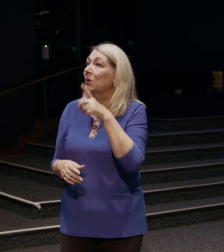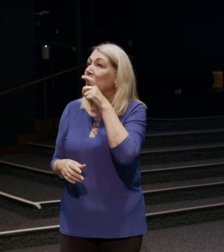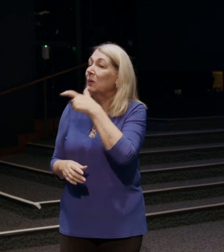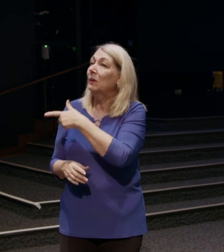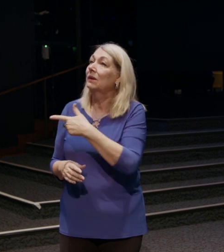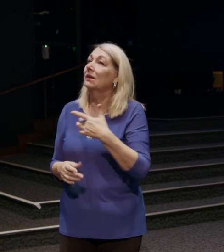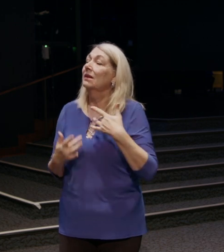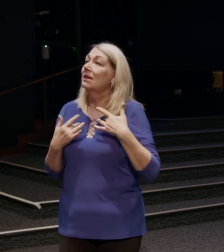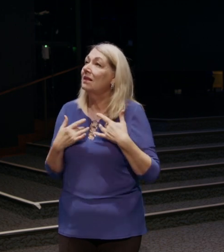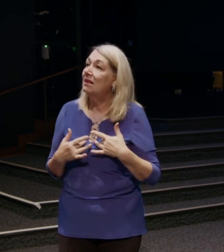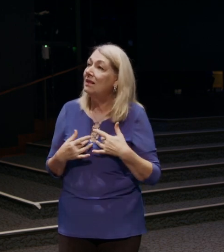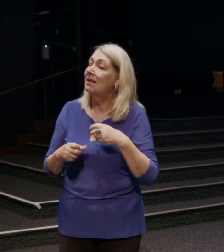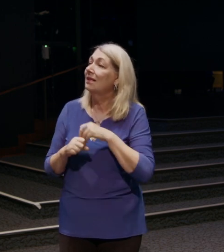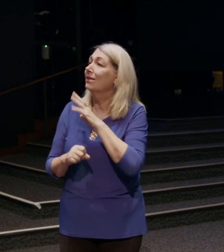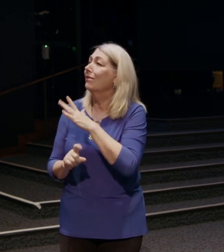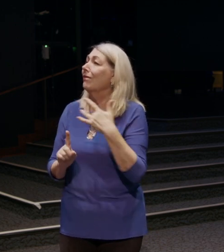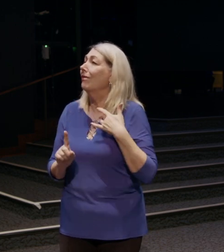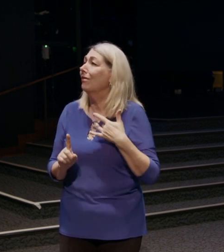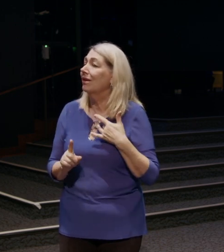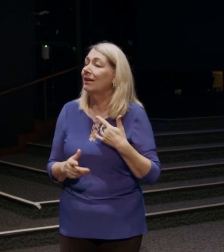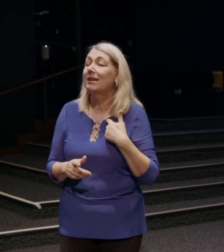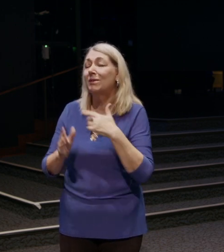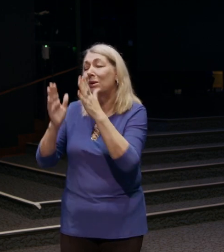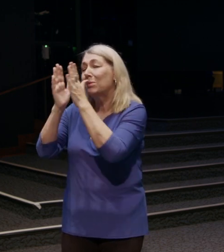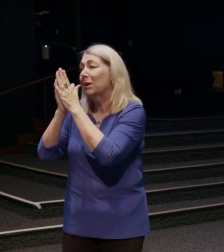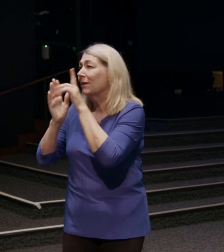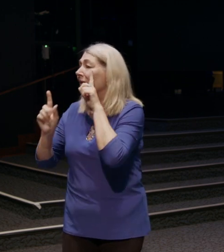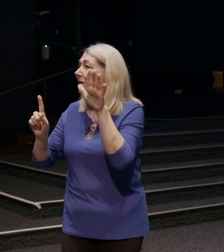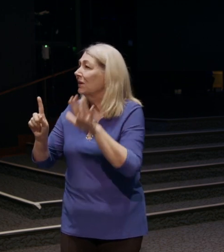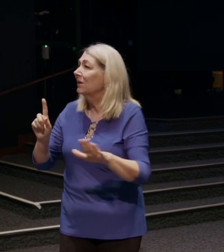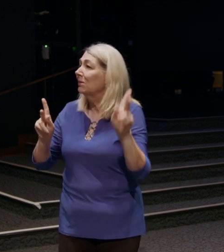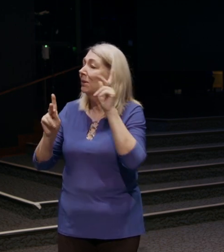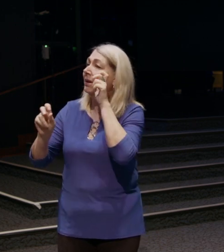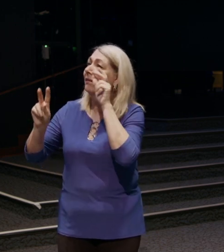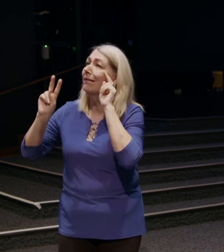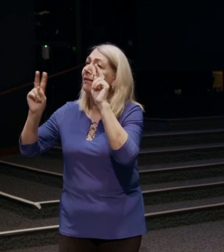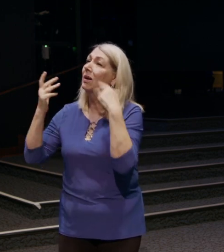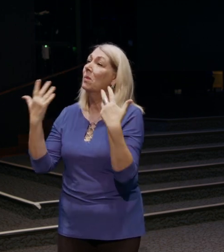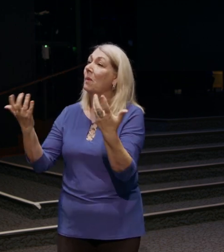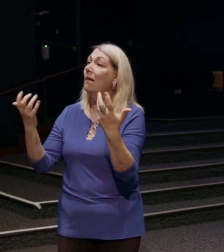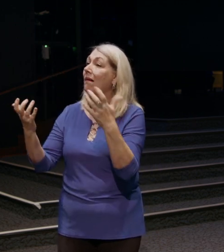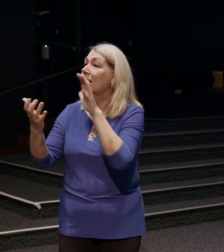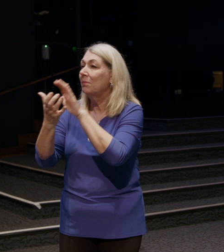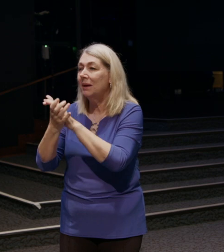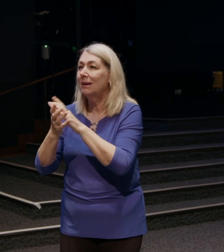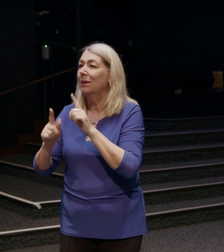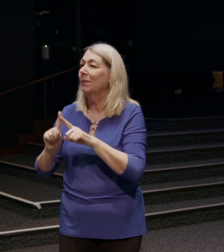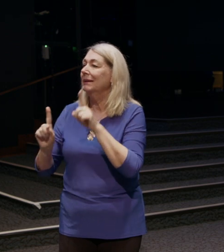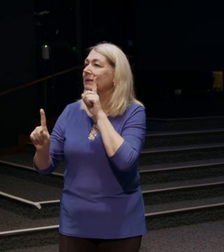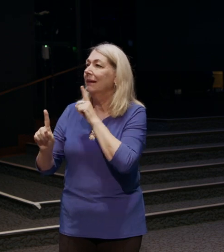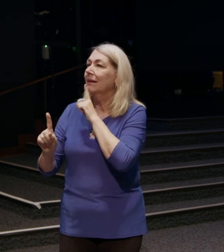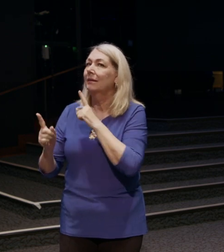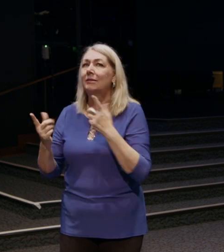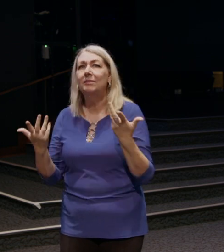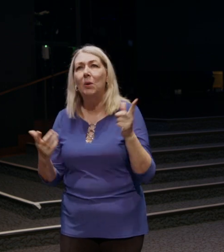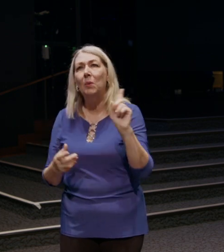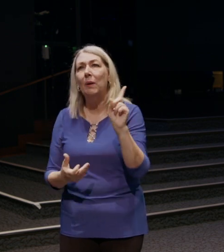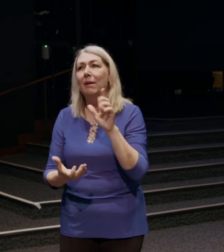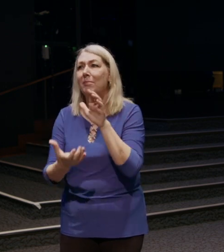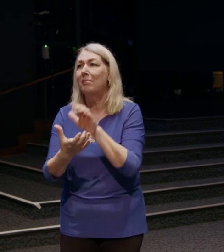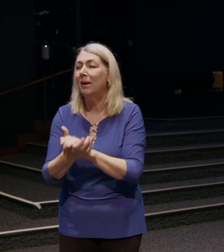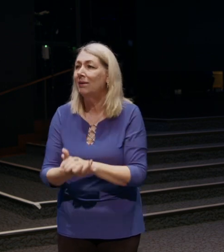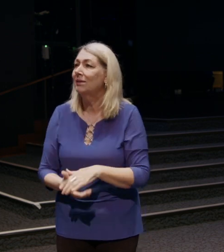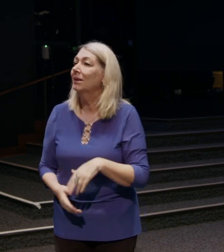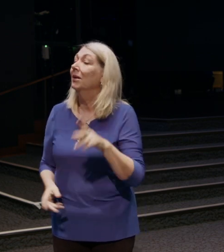their hearts. I pray for those who long to be married but are single, those who are married but are struggling to